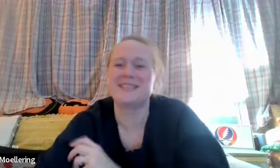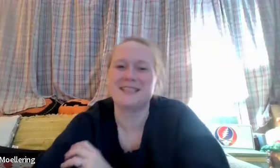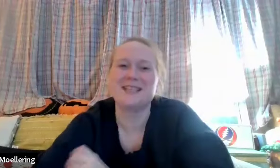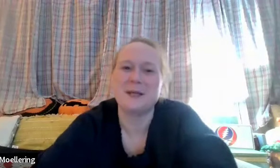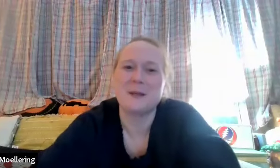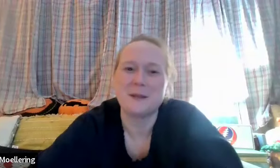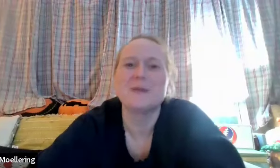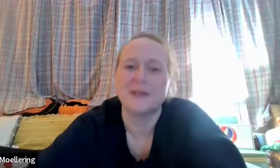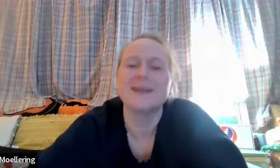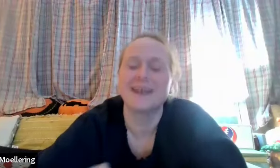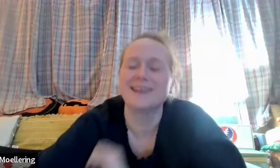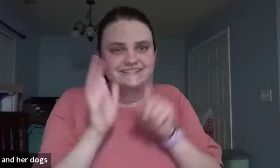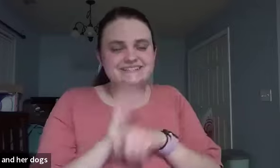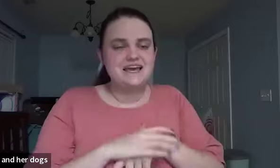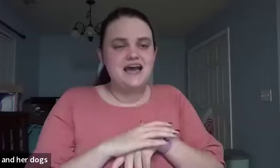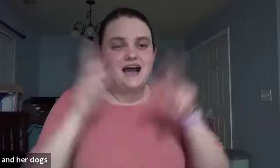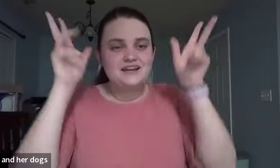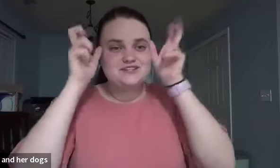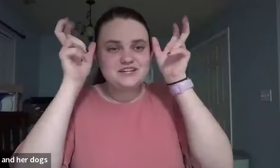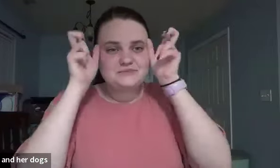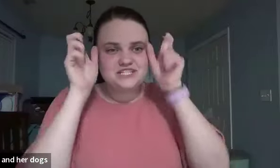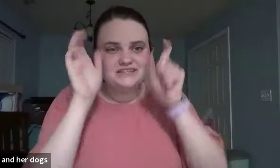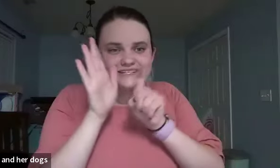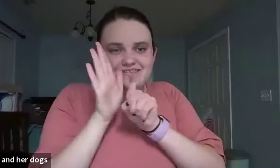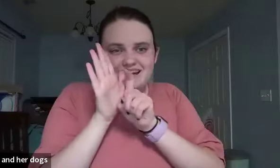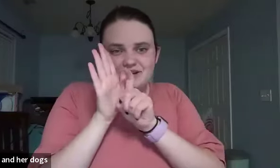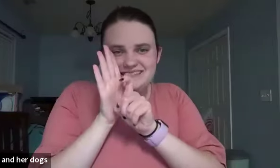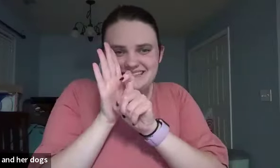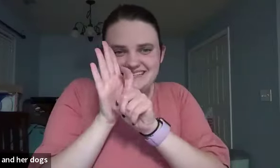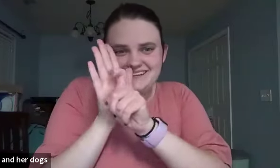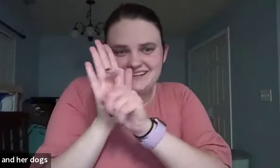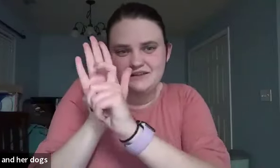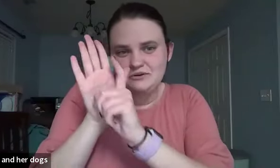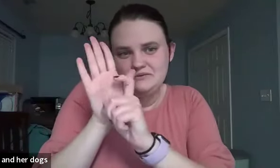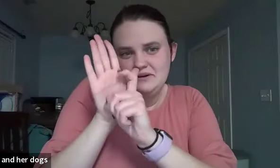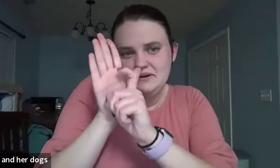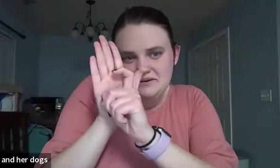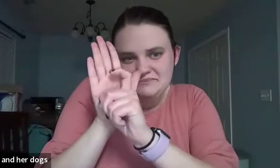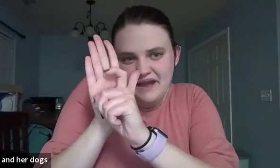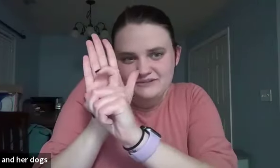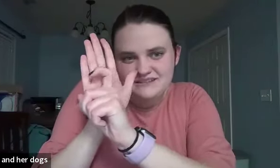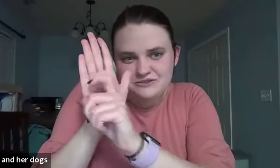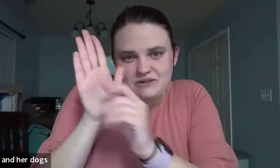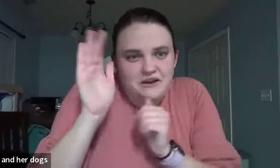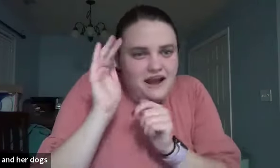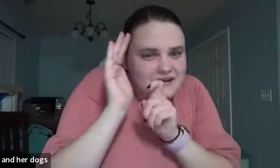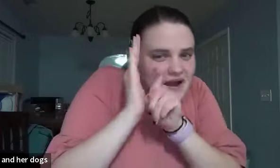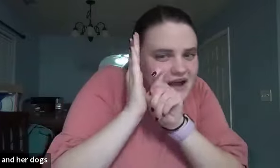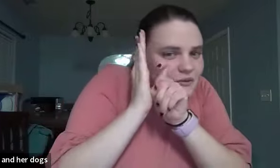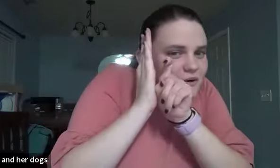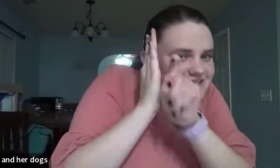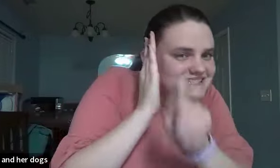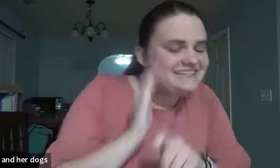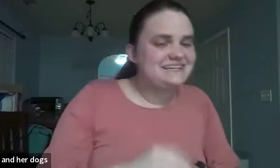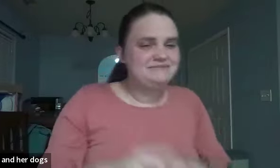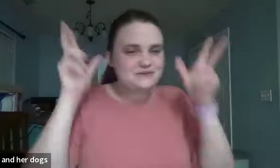doing mischievous, being mischievous. I usually go mischievous and then I go sneaky, like a little bouncing through, like you're hiding behind the wall sneaking. So